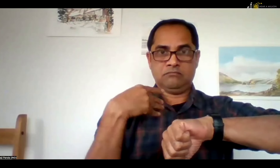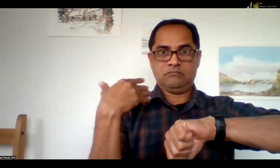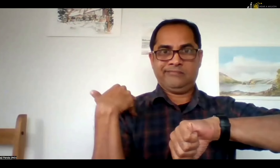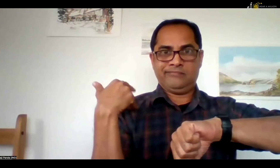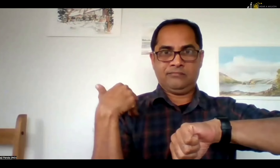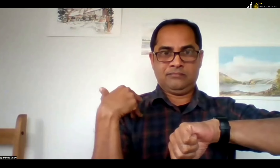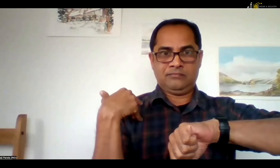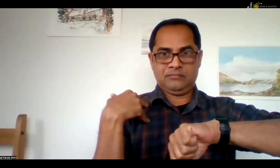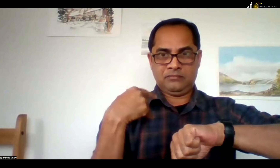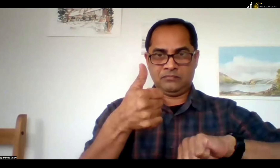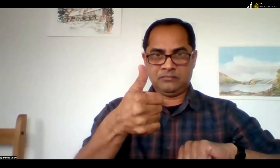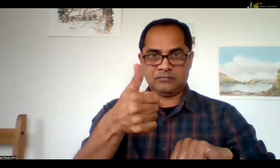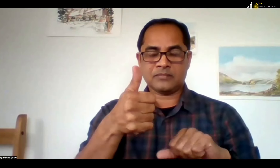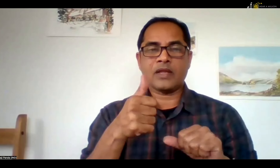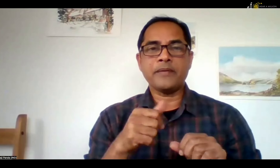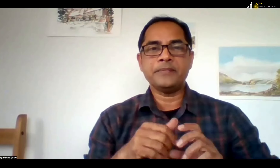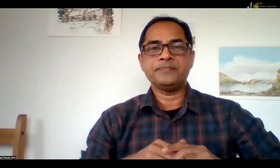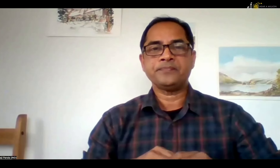Sorry, I think,